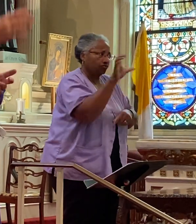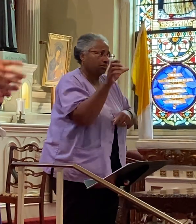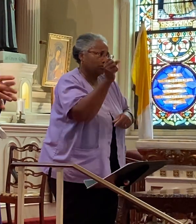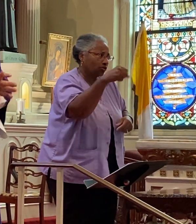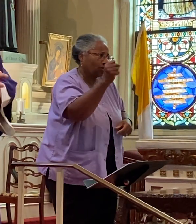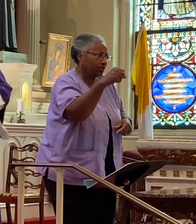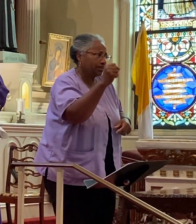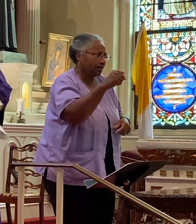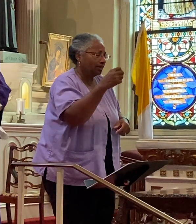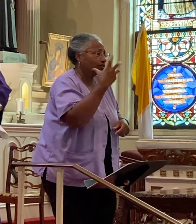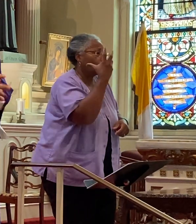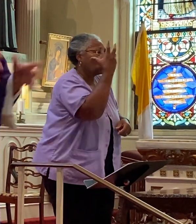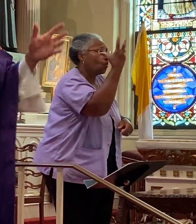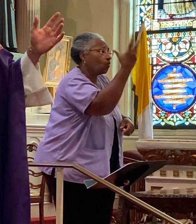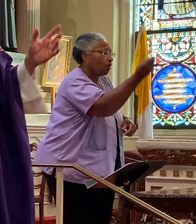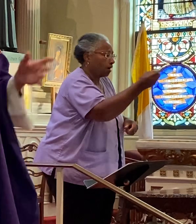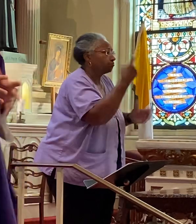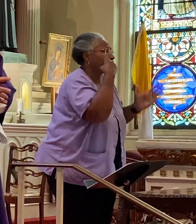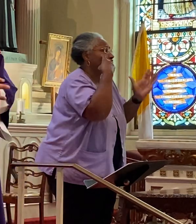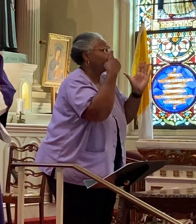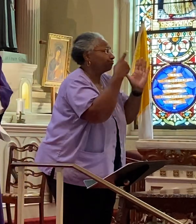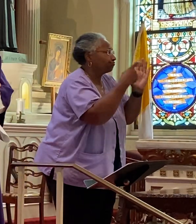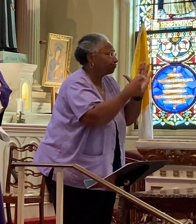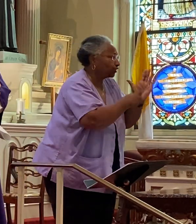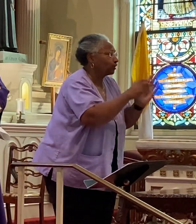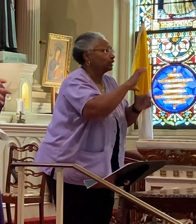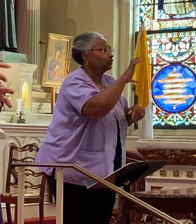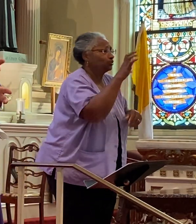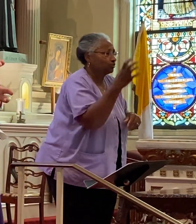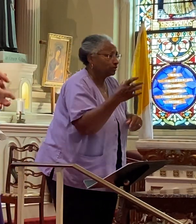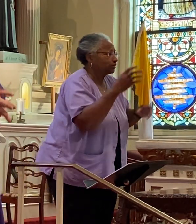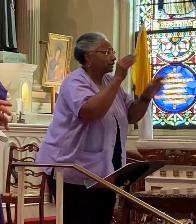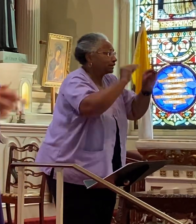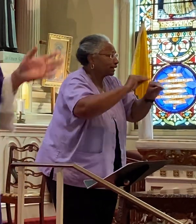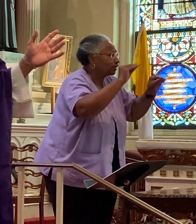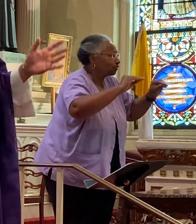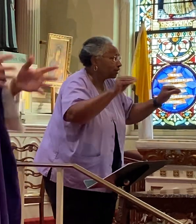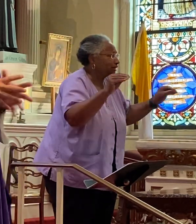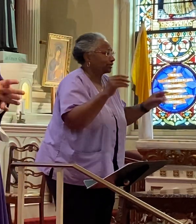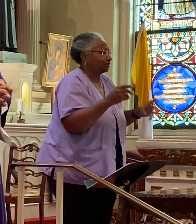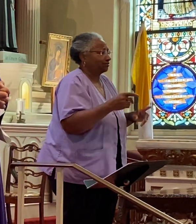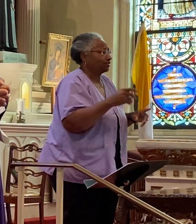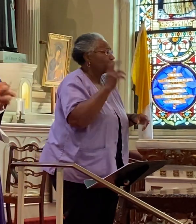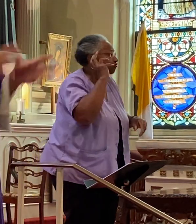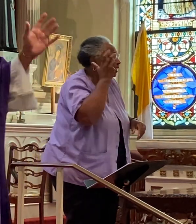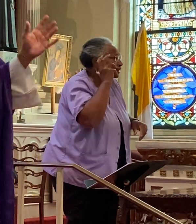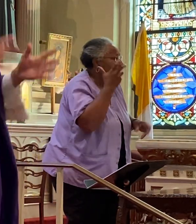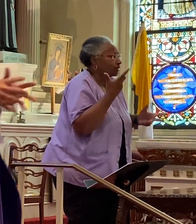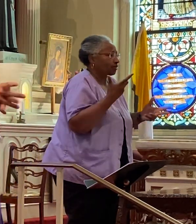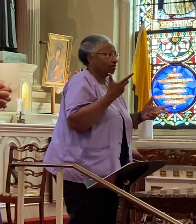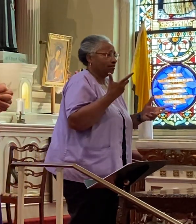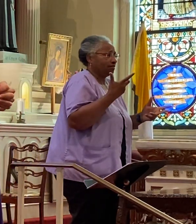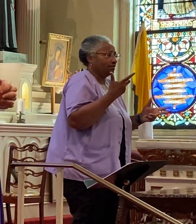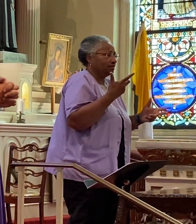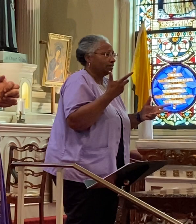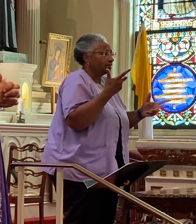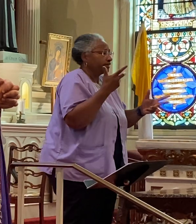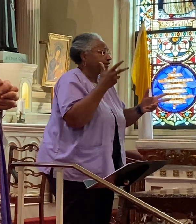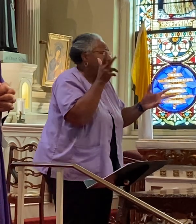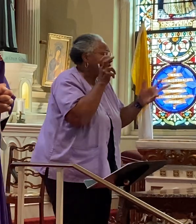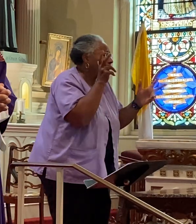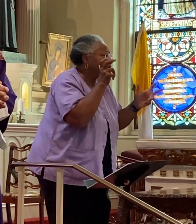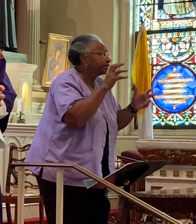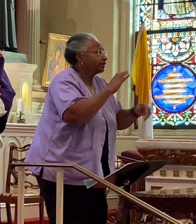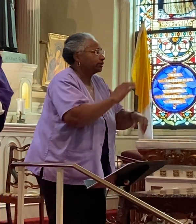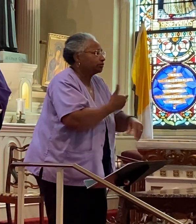go out those doors and you know it's Christmas for the world. Turn on the radio, it's Christmas. Everything is Christmas. Lights,